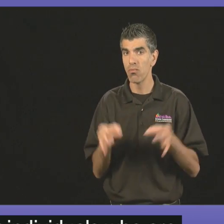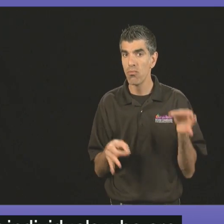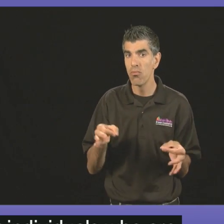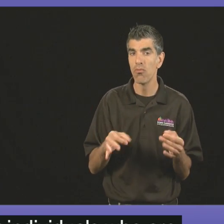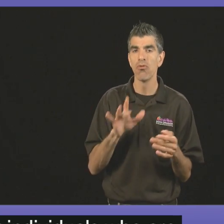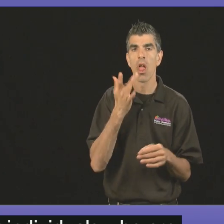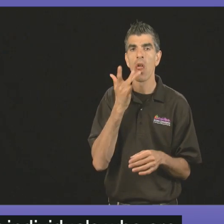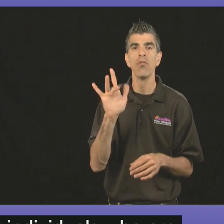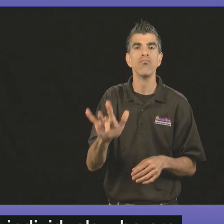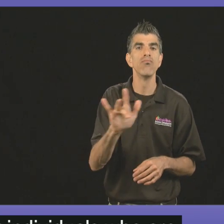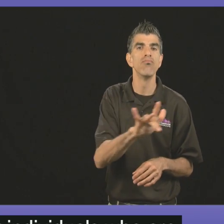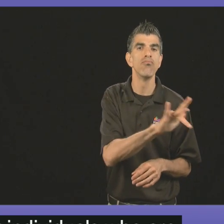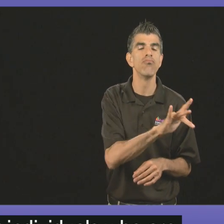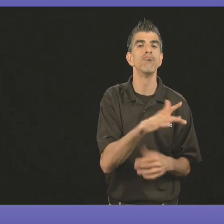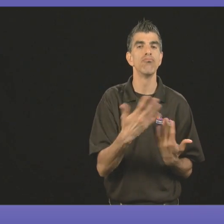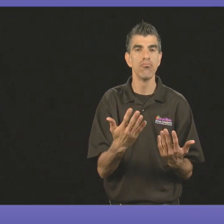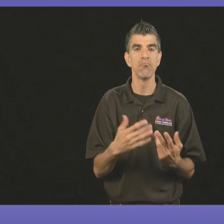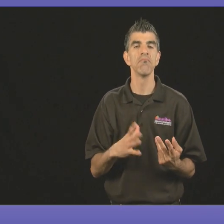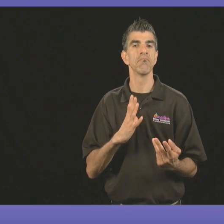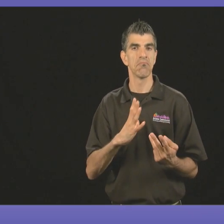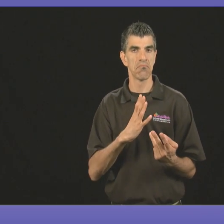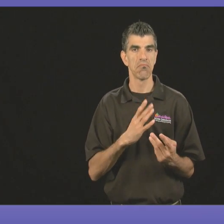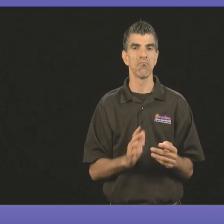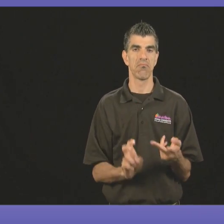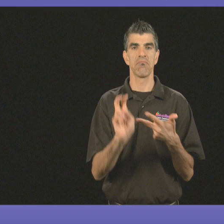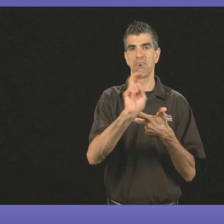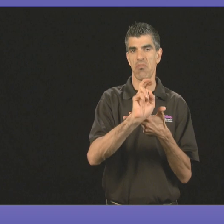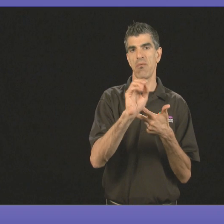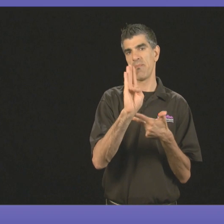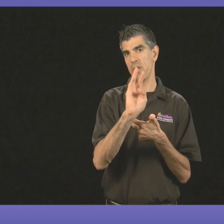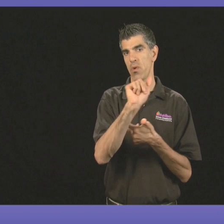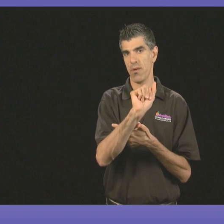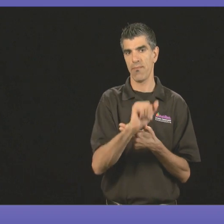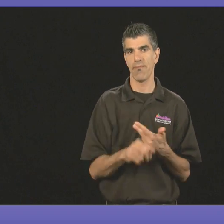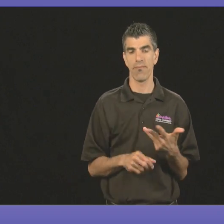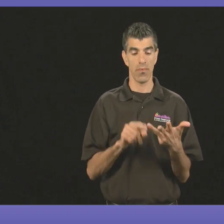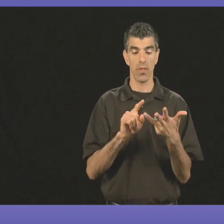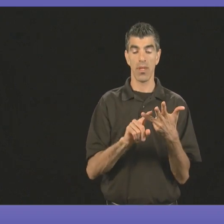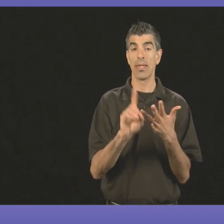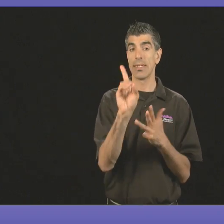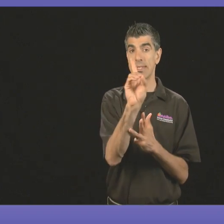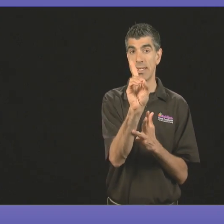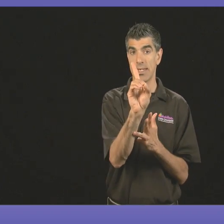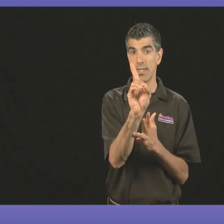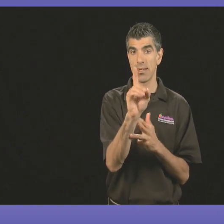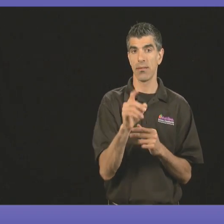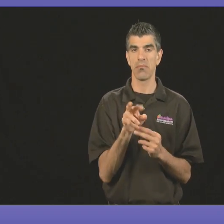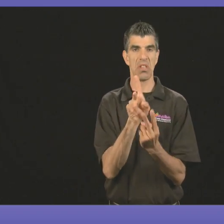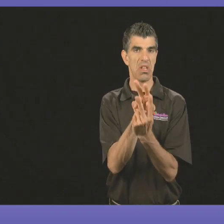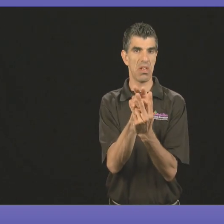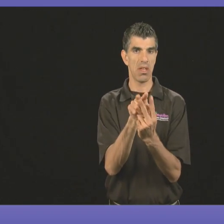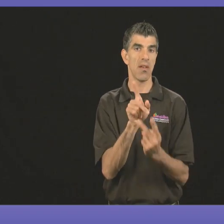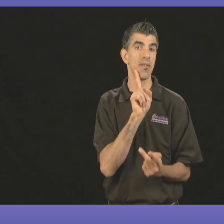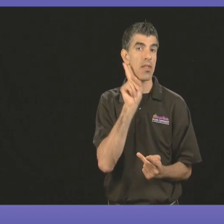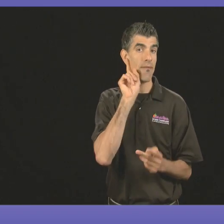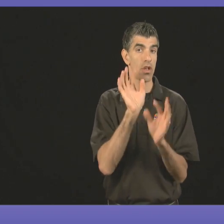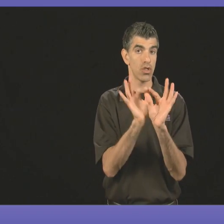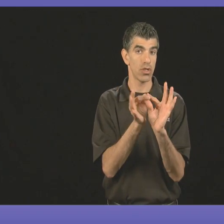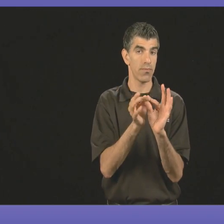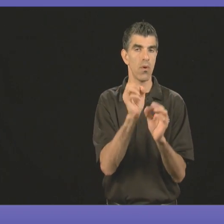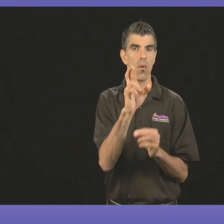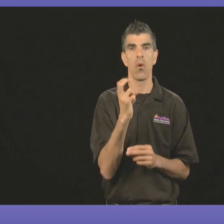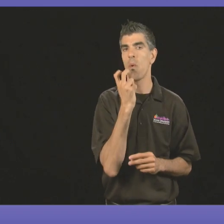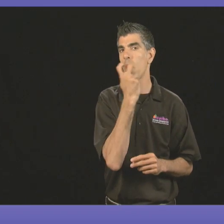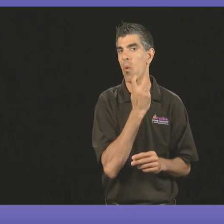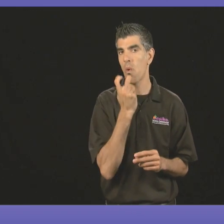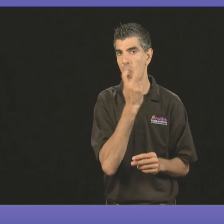who are interested in learning more about becoming a Class A or B interpreter. Class D is for